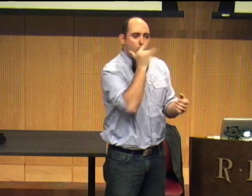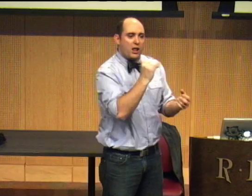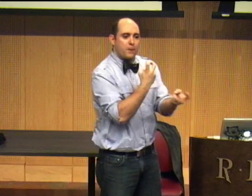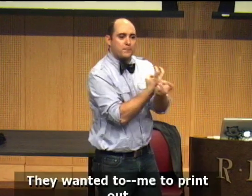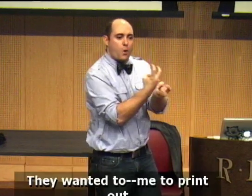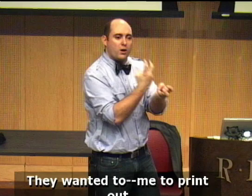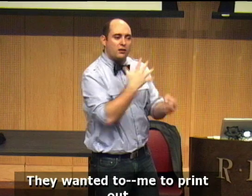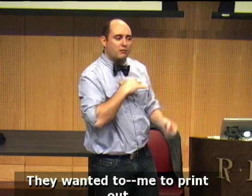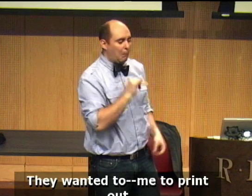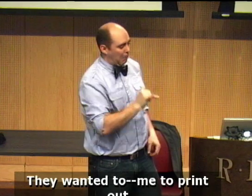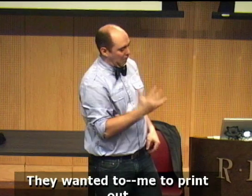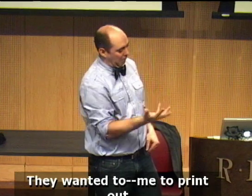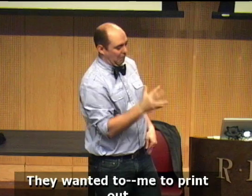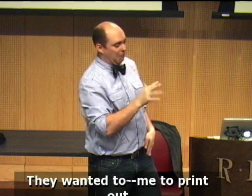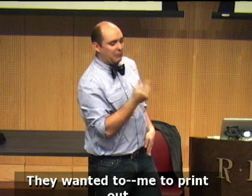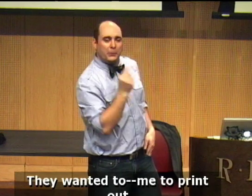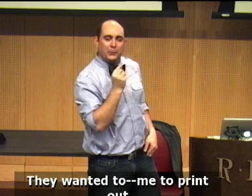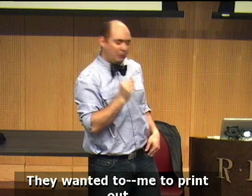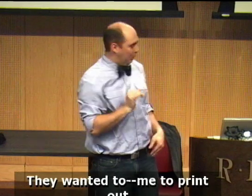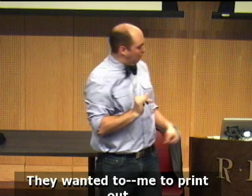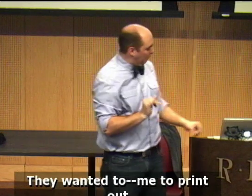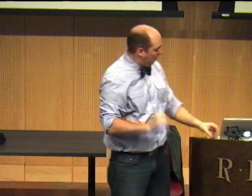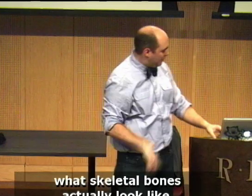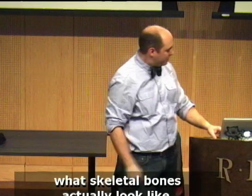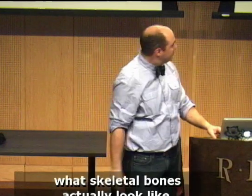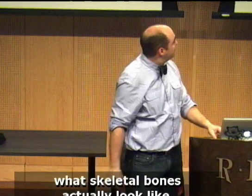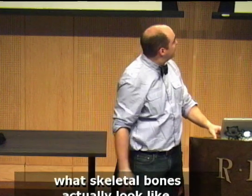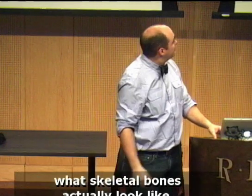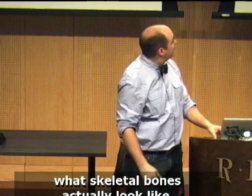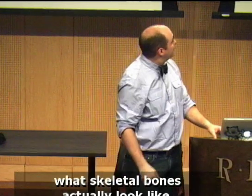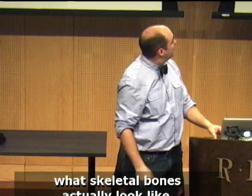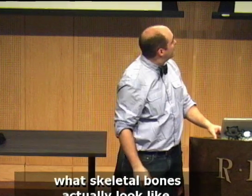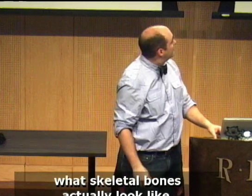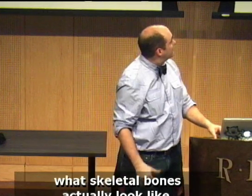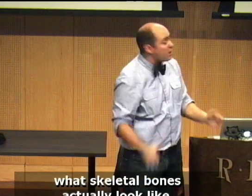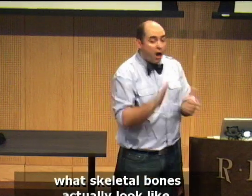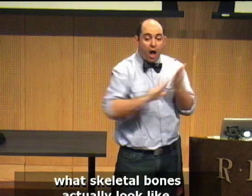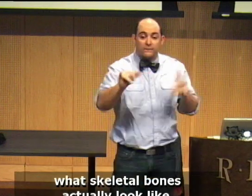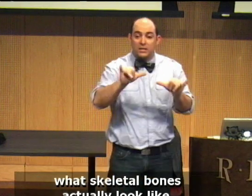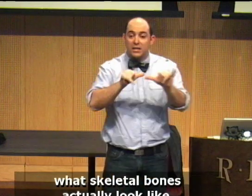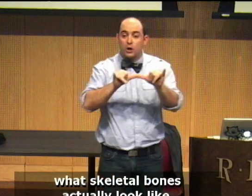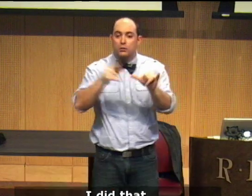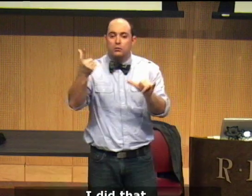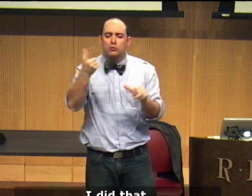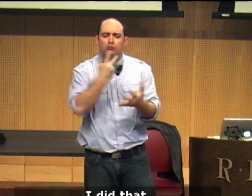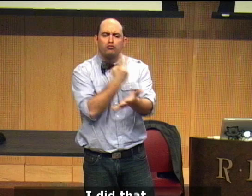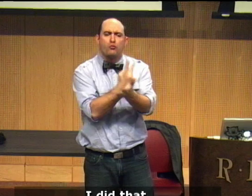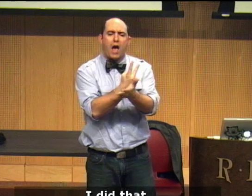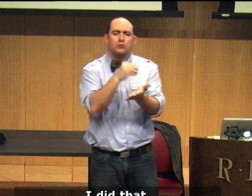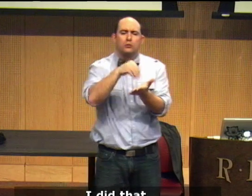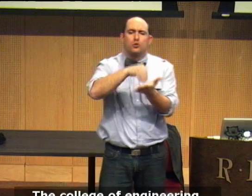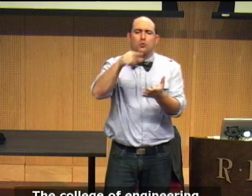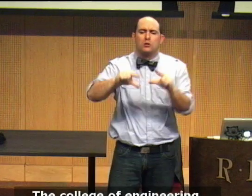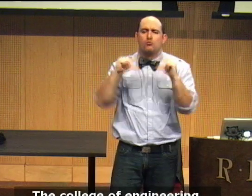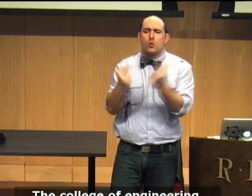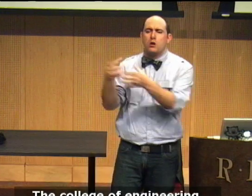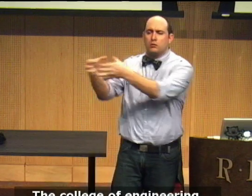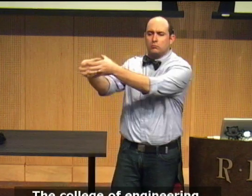They wanted me to print out what skeletal bones actually look like. I did that. The College of Engineering, a